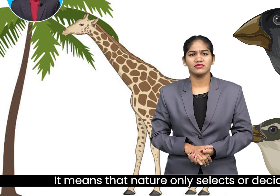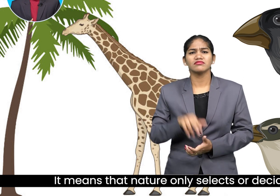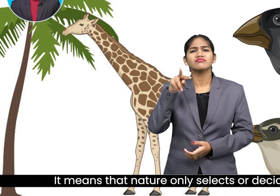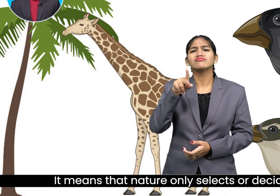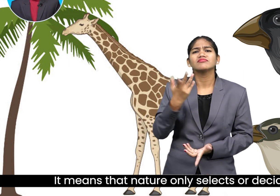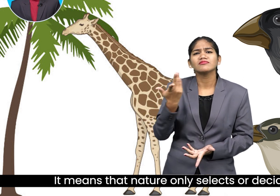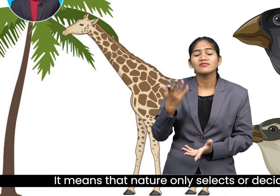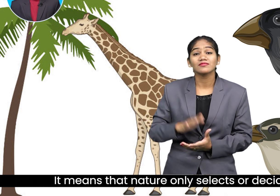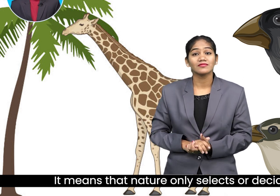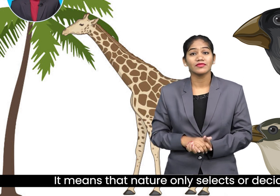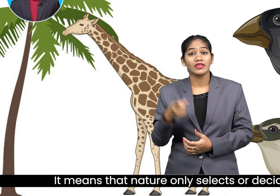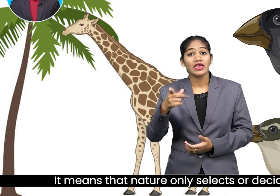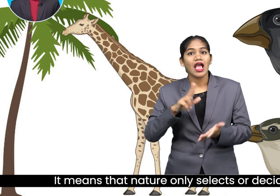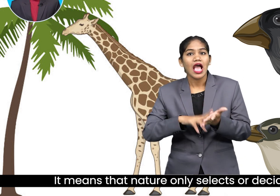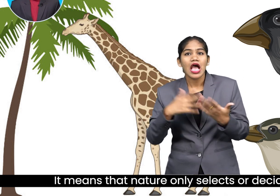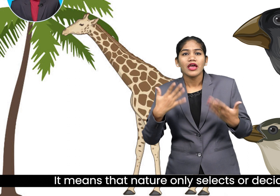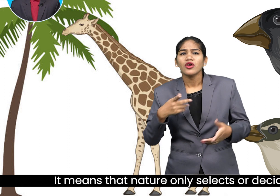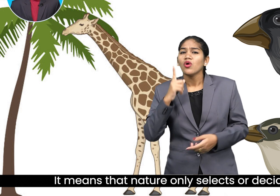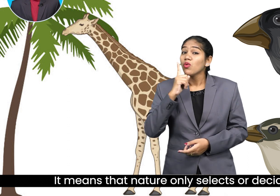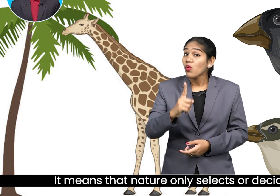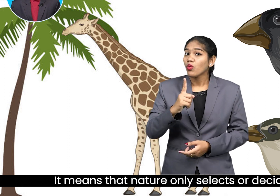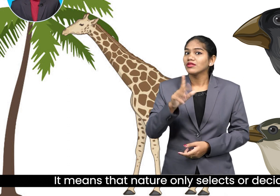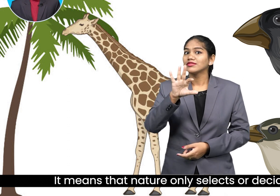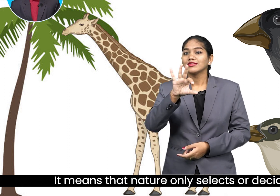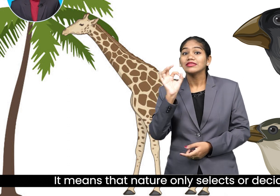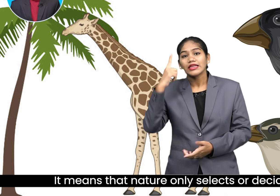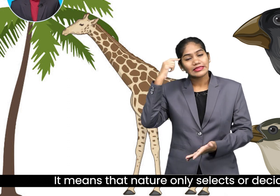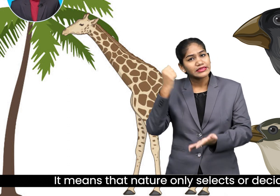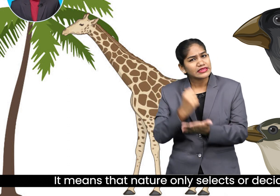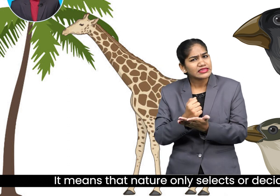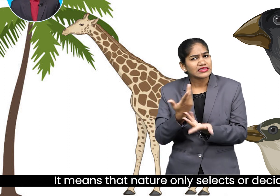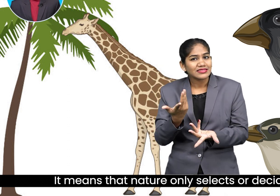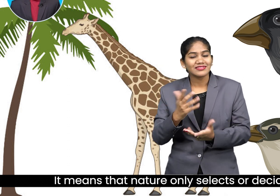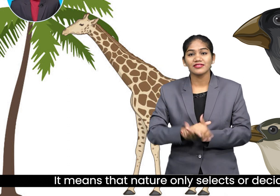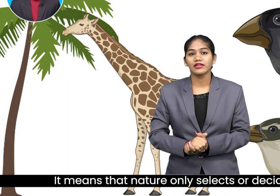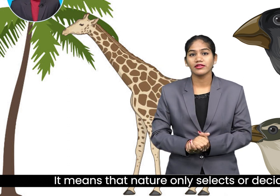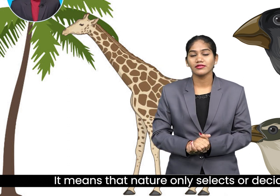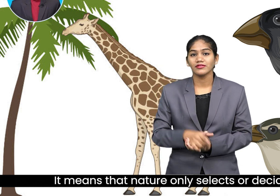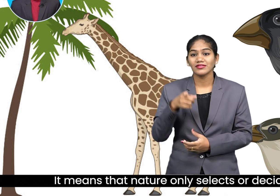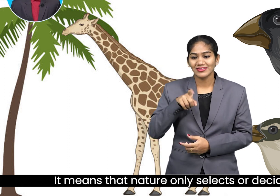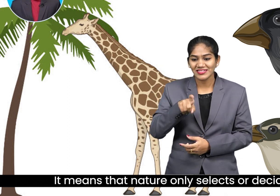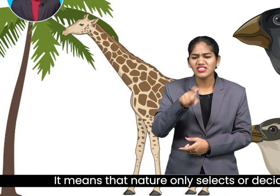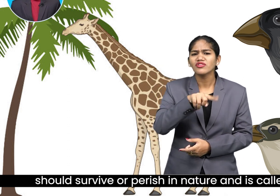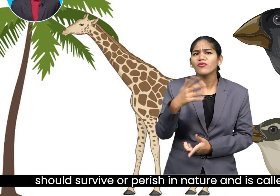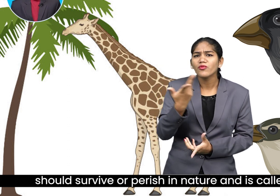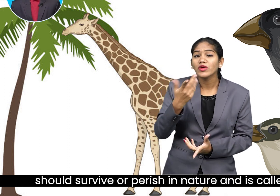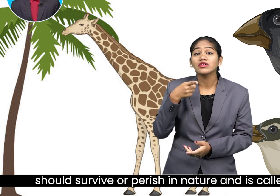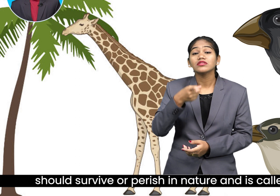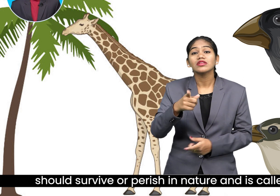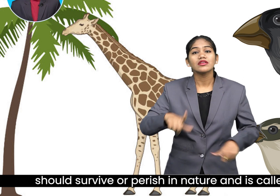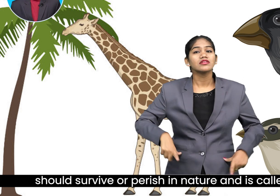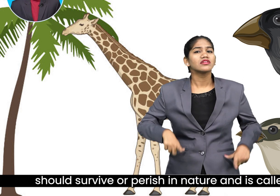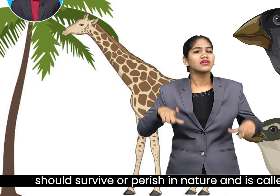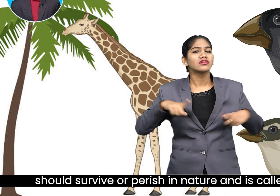It means that nature only selects or decides which organism should